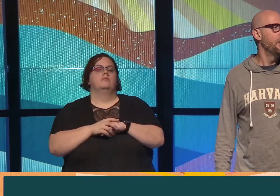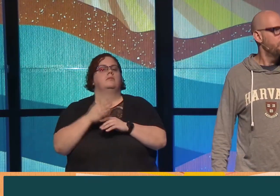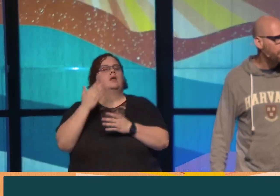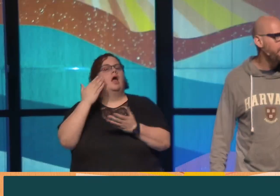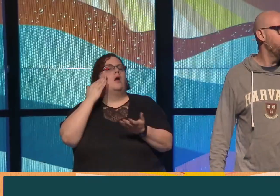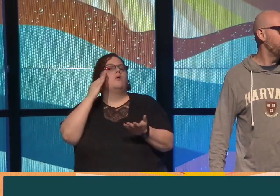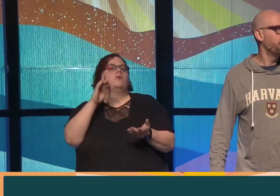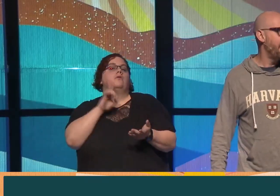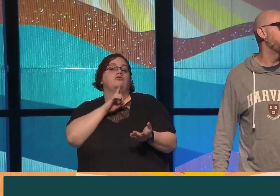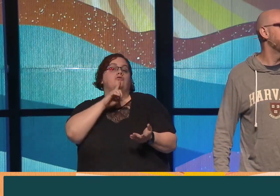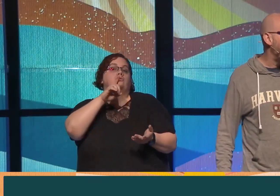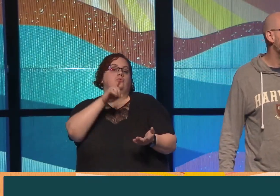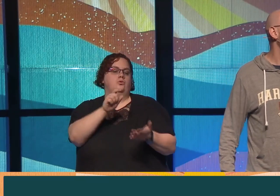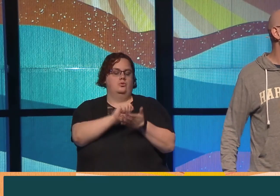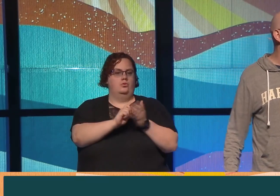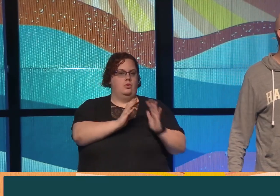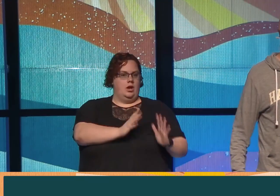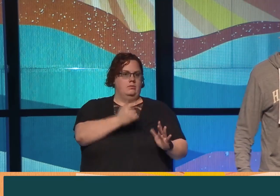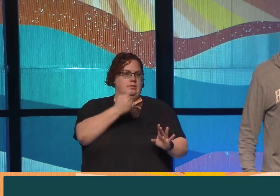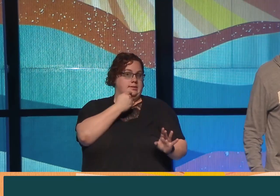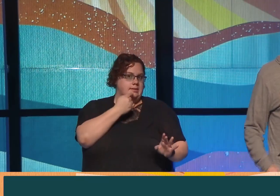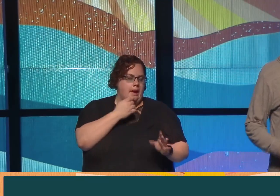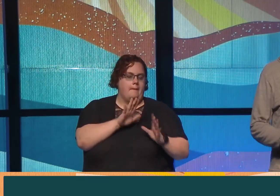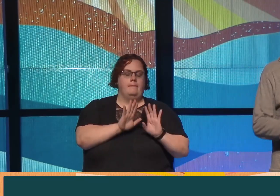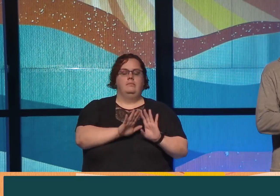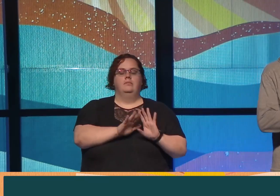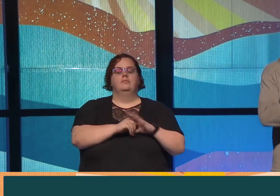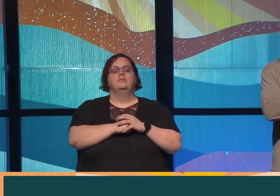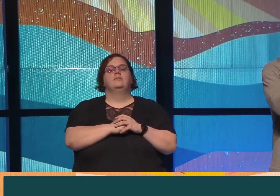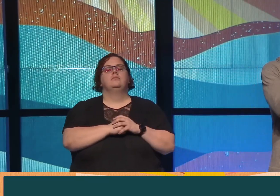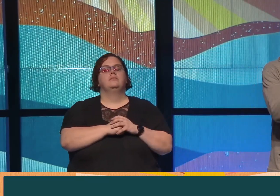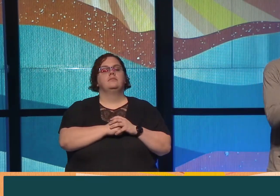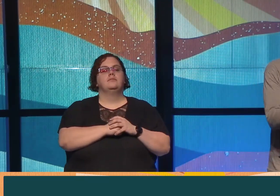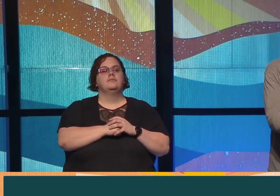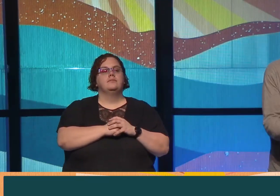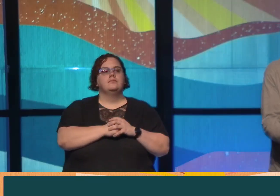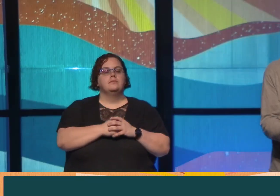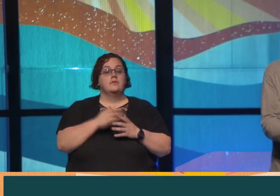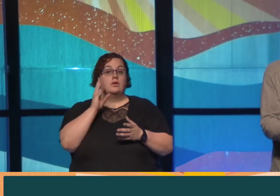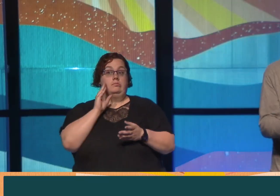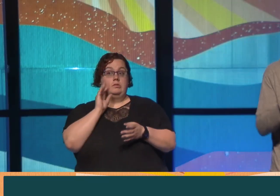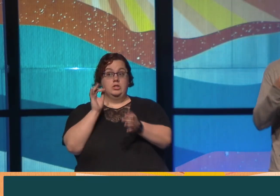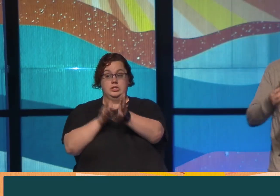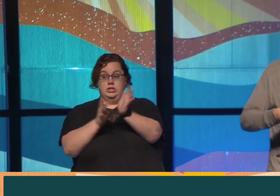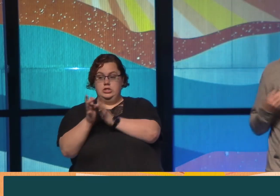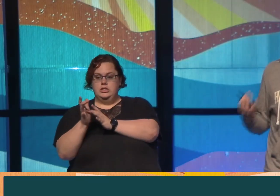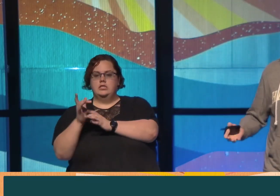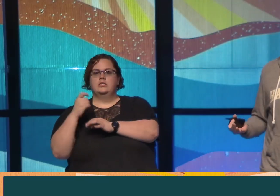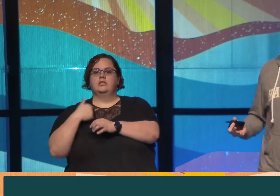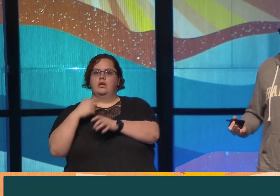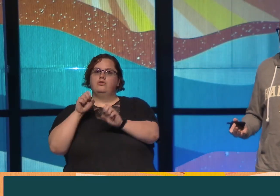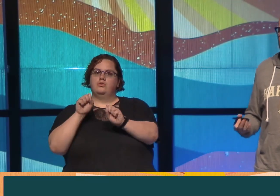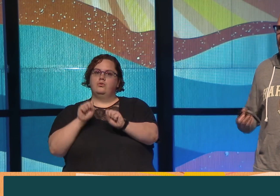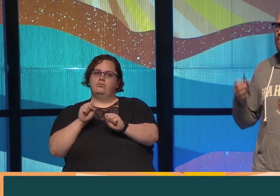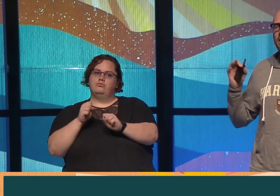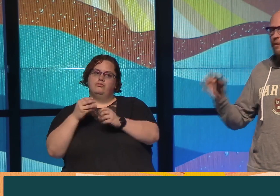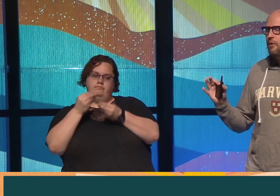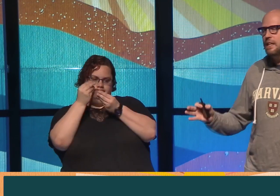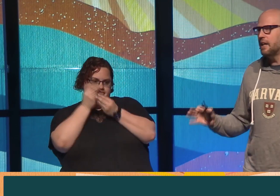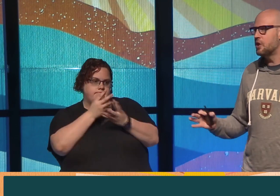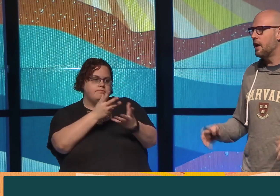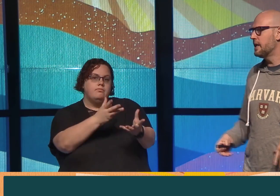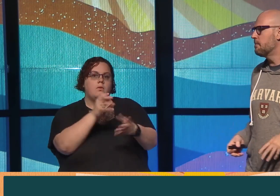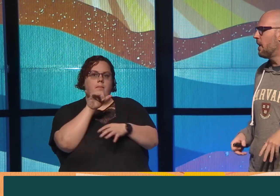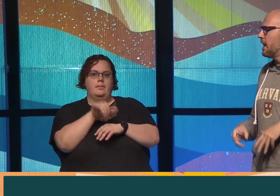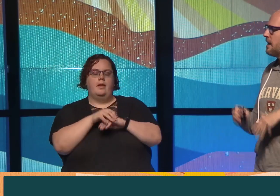that isn't truly what the writer was actually saying. Now, we have the experience of Jesus, right, that can inform that, right? But I'm